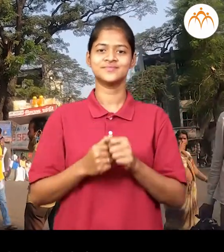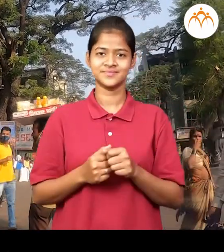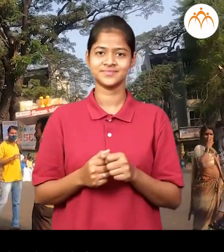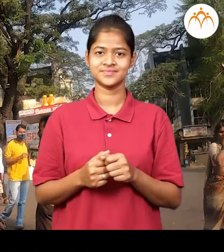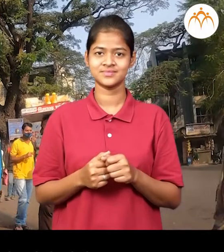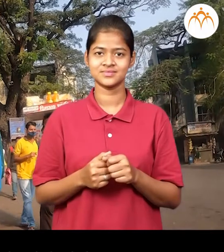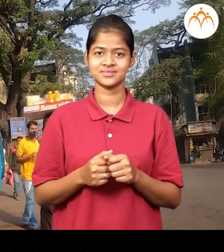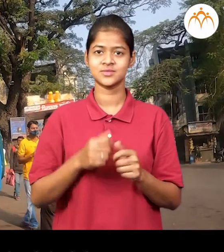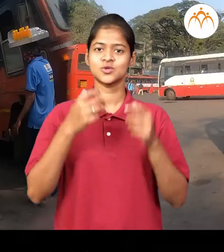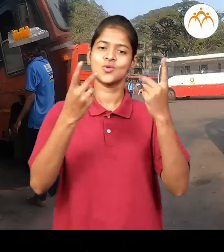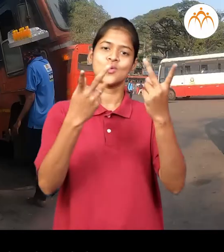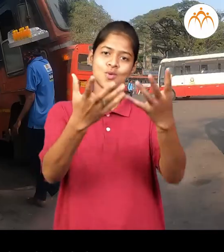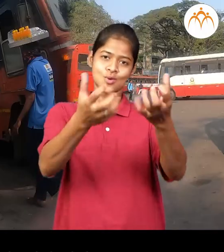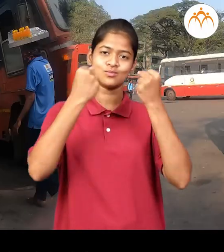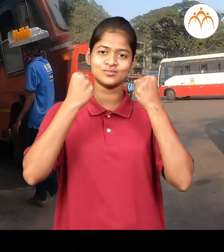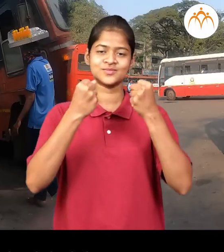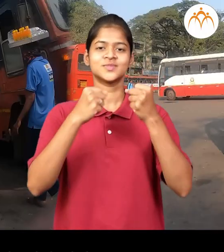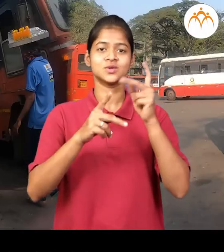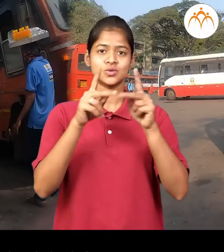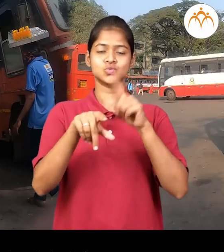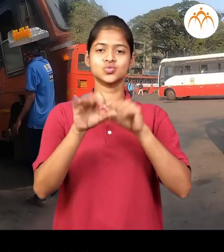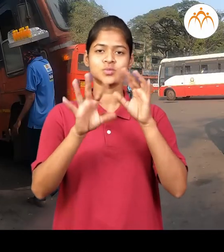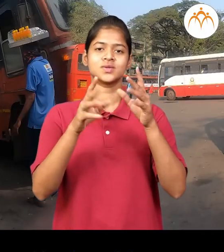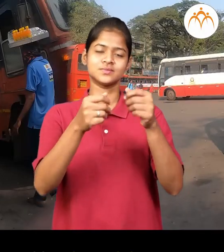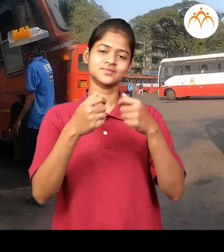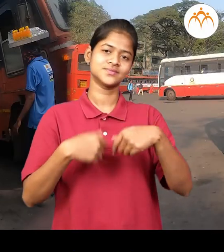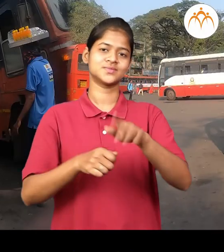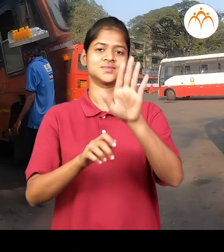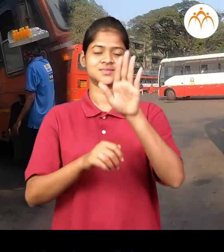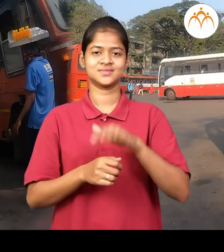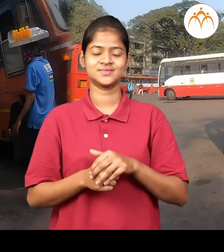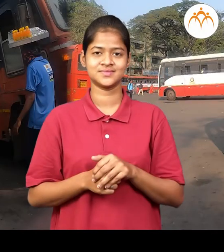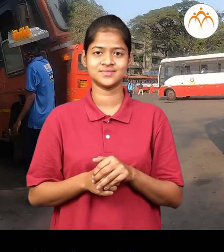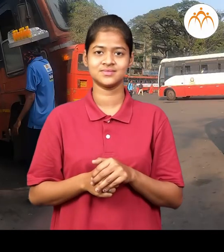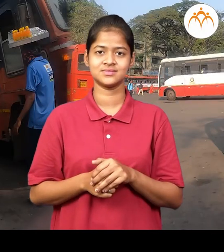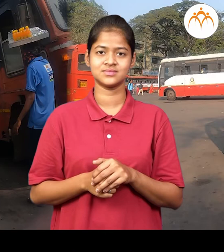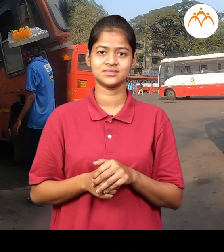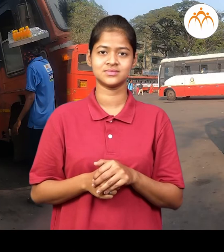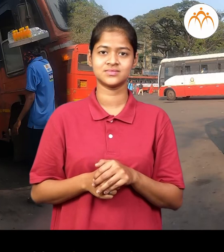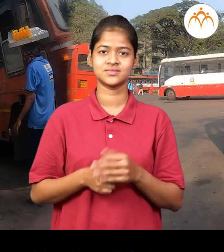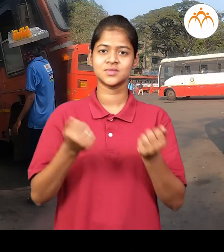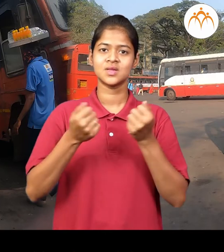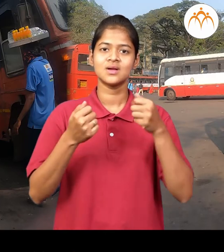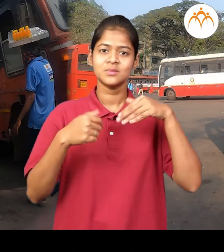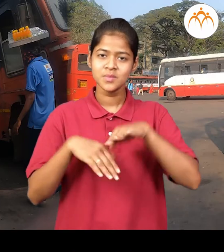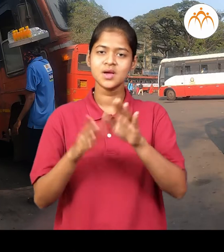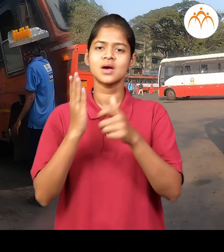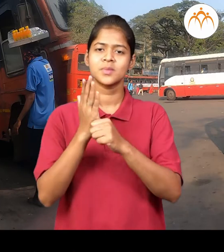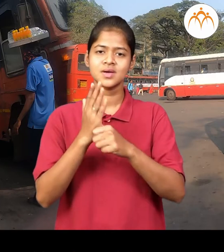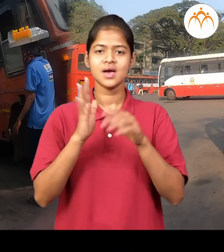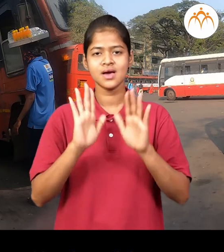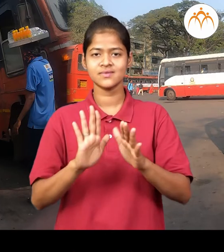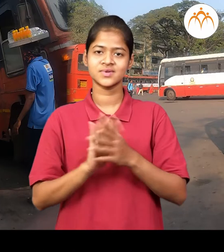The bus starts at the scheduled time. There is a conductor in the bus.